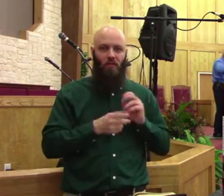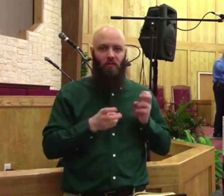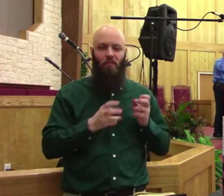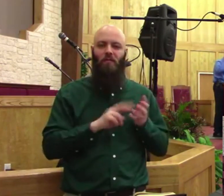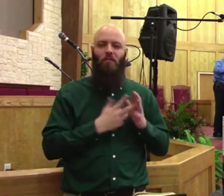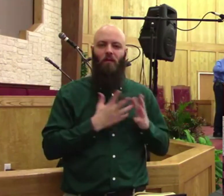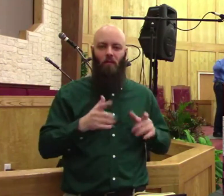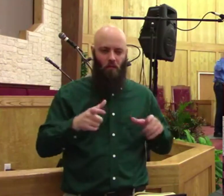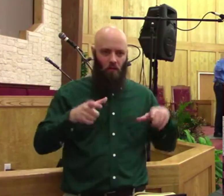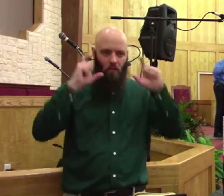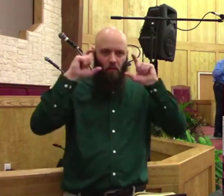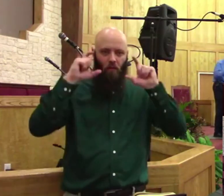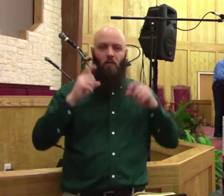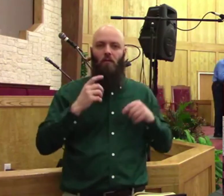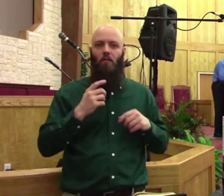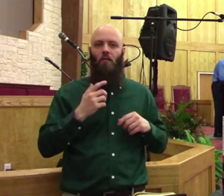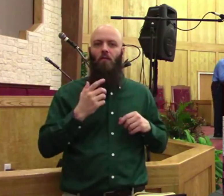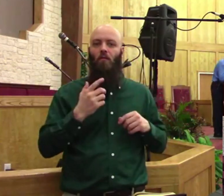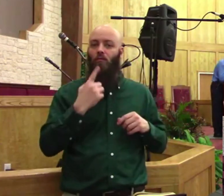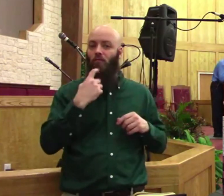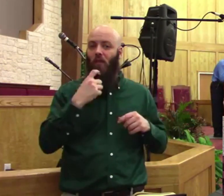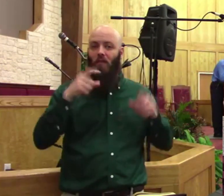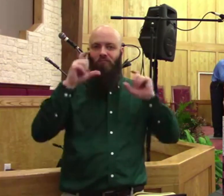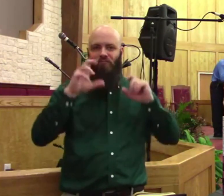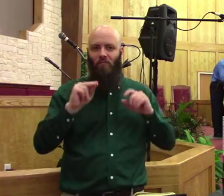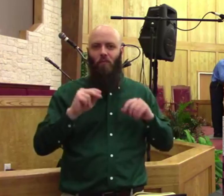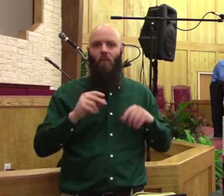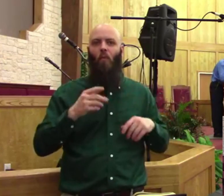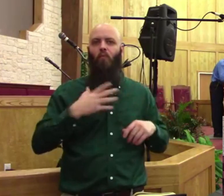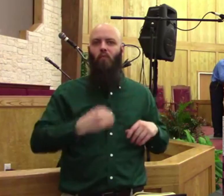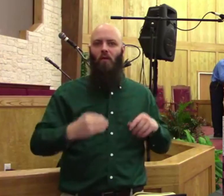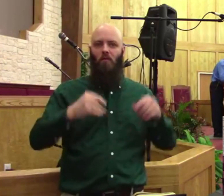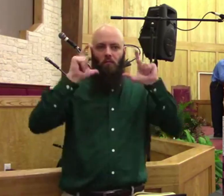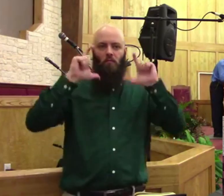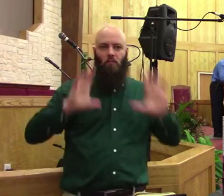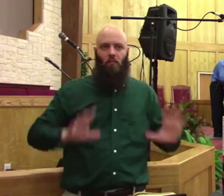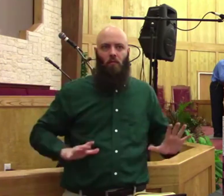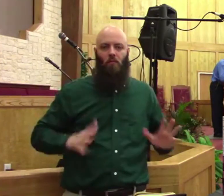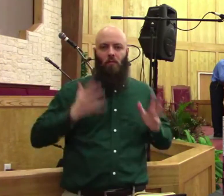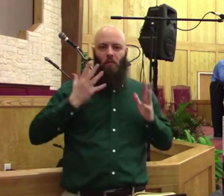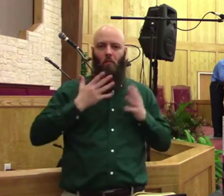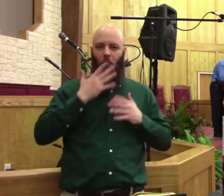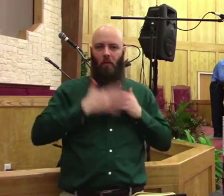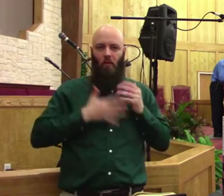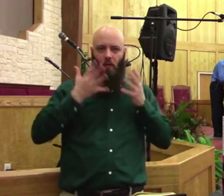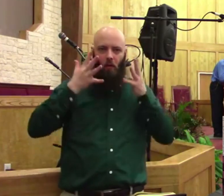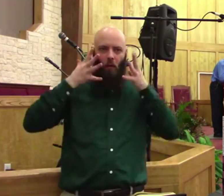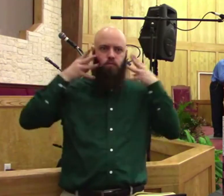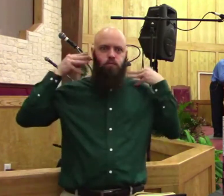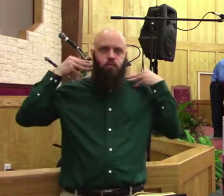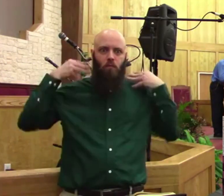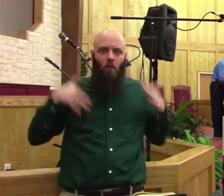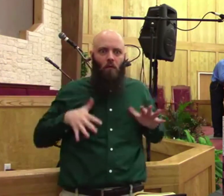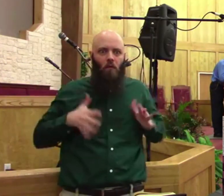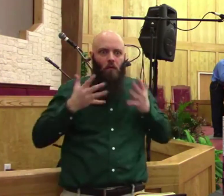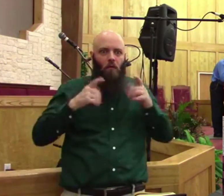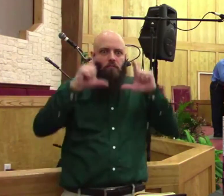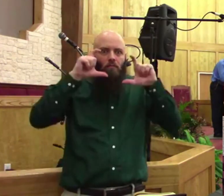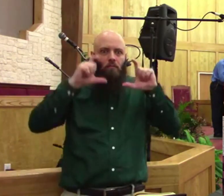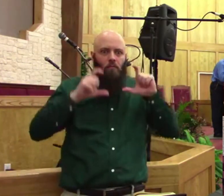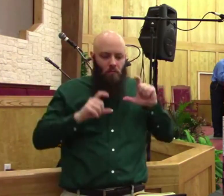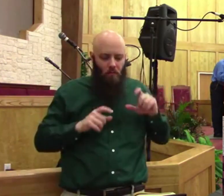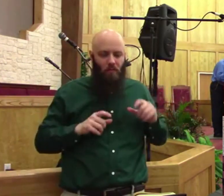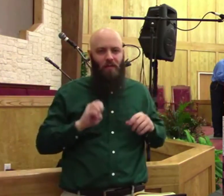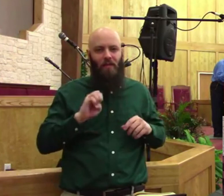drains out of his head. He gets his pale. His thoughts alarmed him. Oh, the ESV has